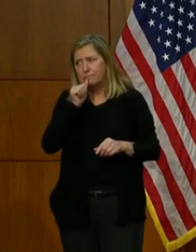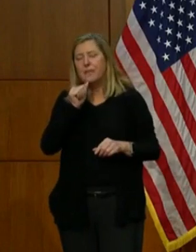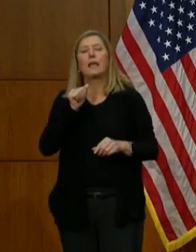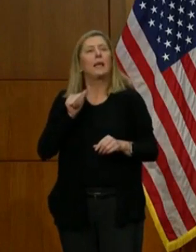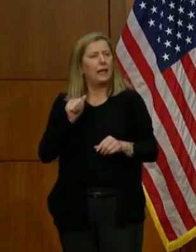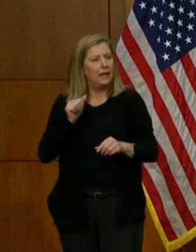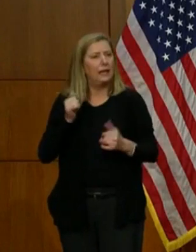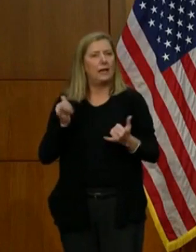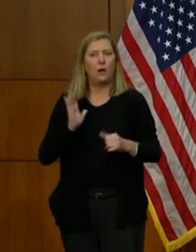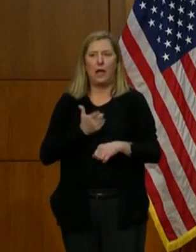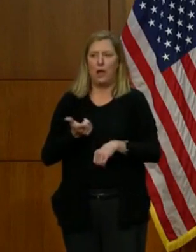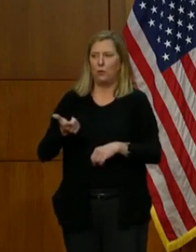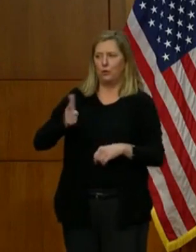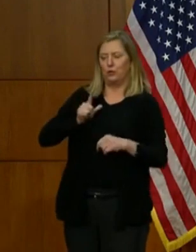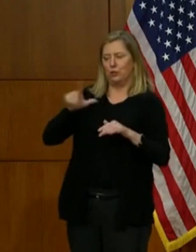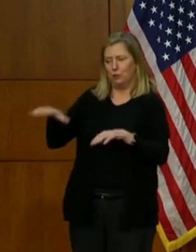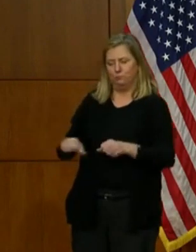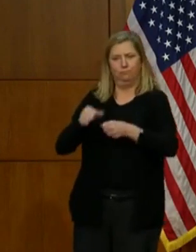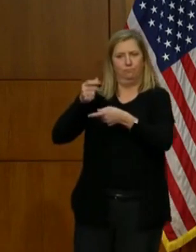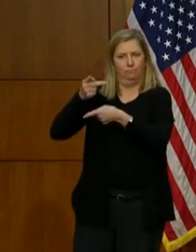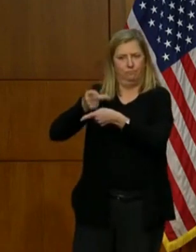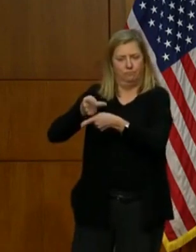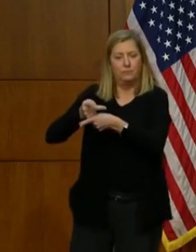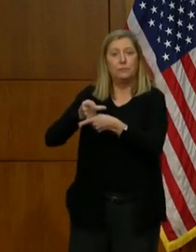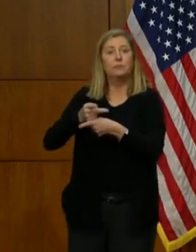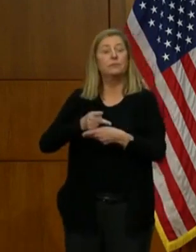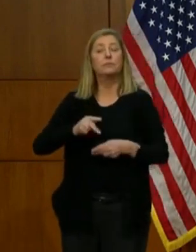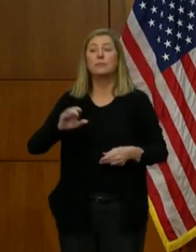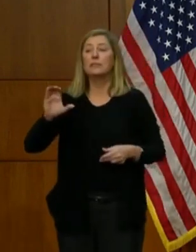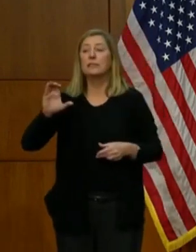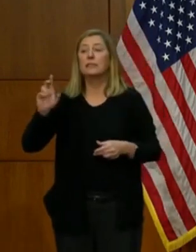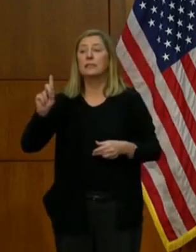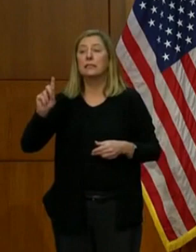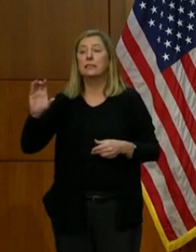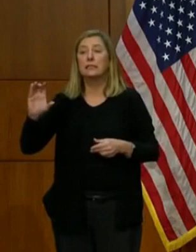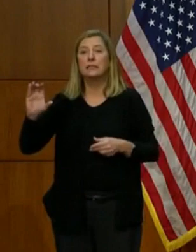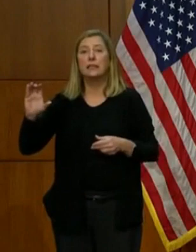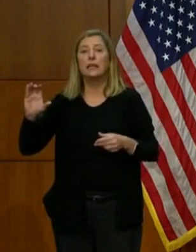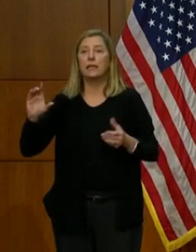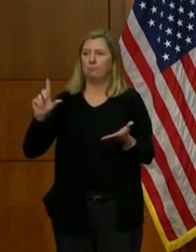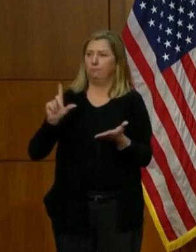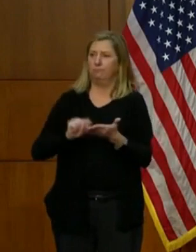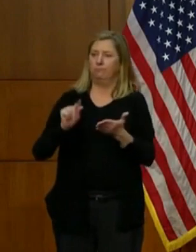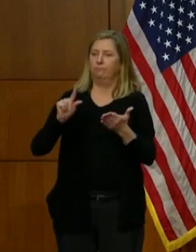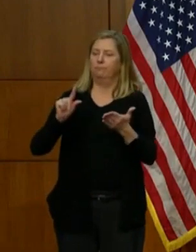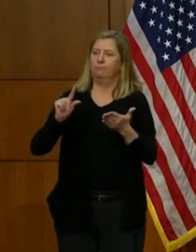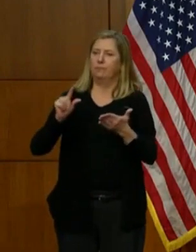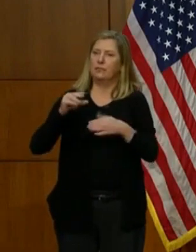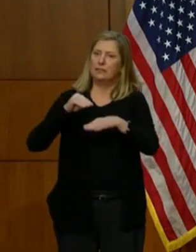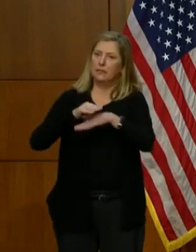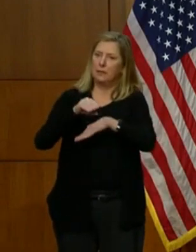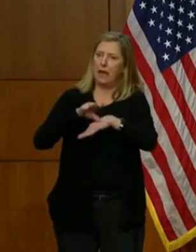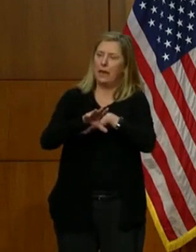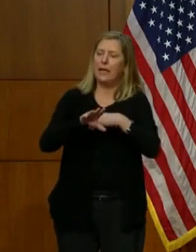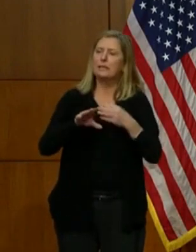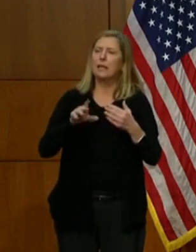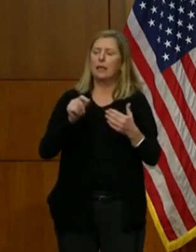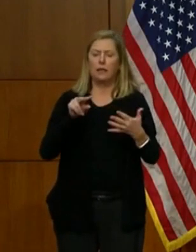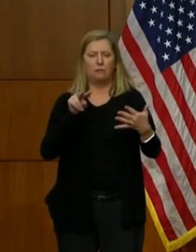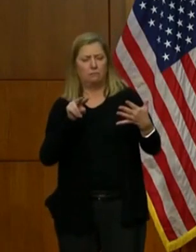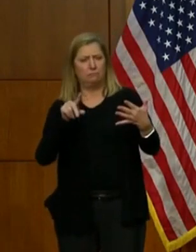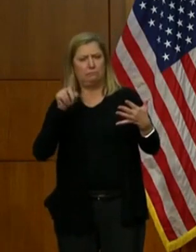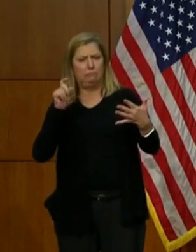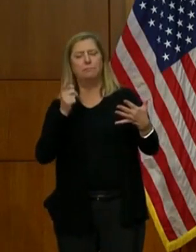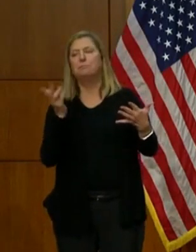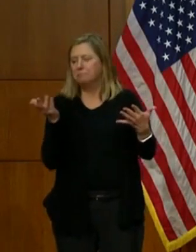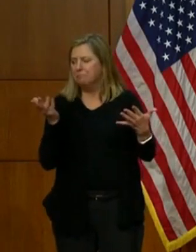to take care of them. The CDC put out some guidelines. There's been a little bit of confusion, but excuse